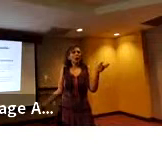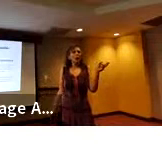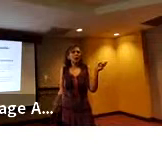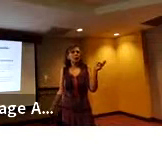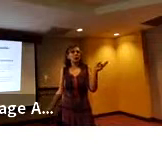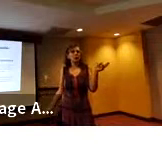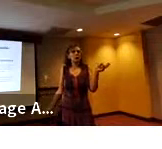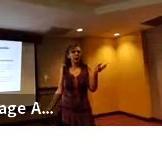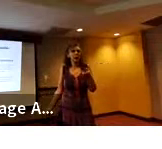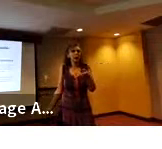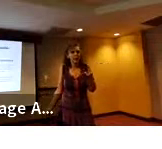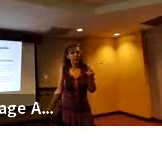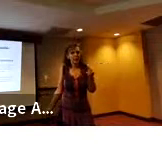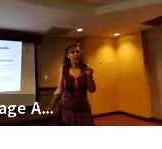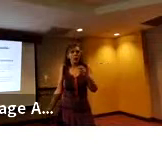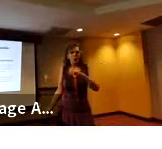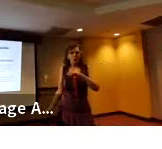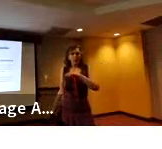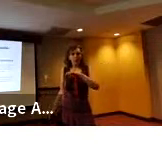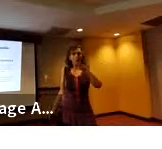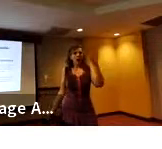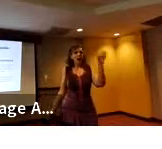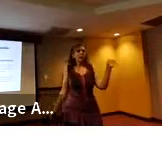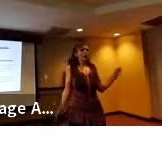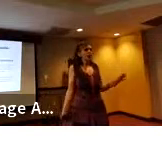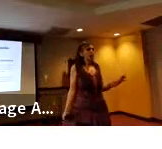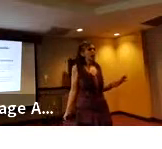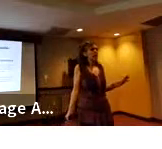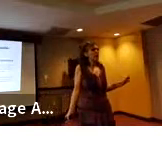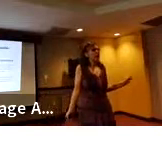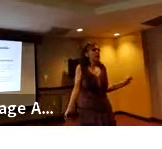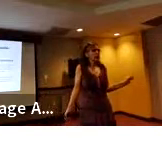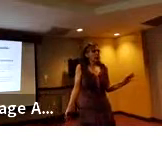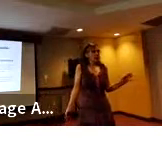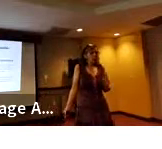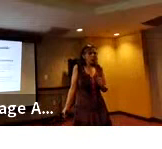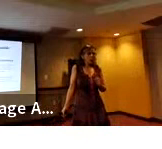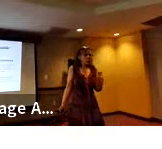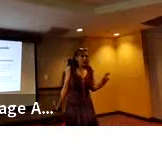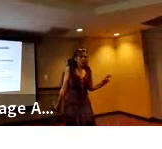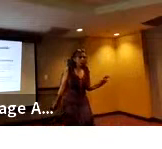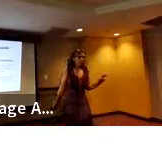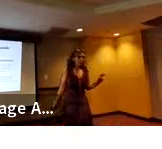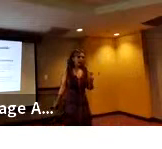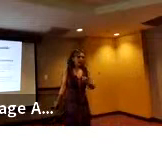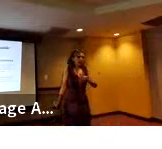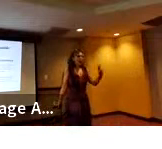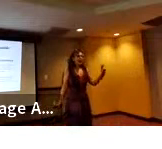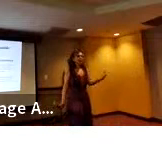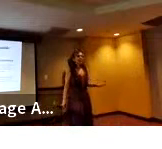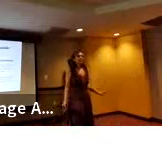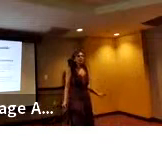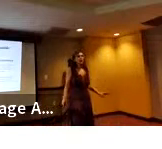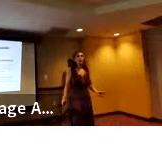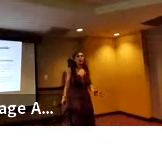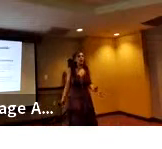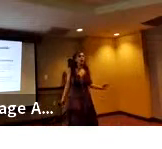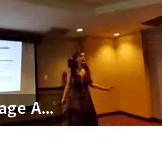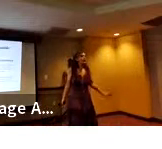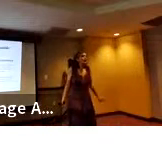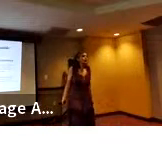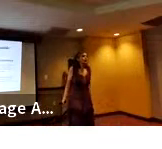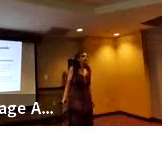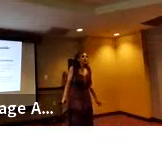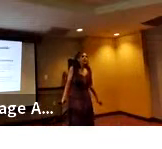a while right before 2000, I think, where it became very popular in the United States for women to have their bridesmaids wearing